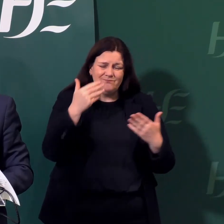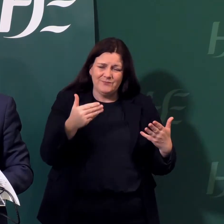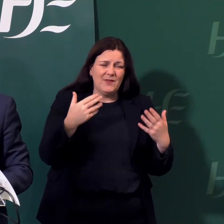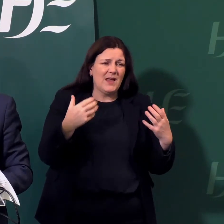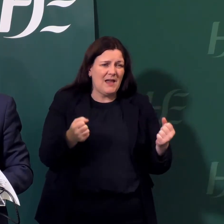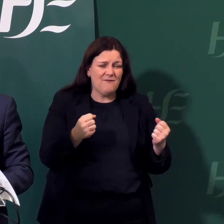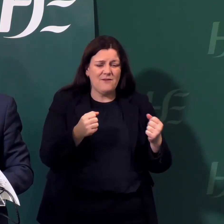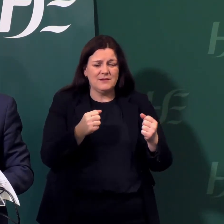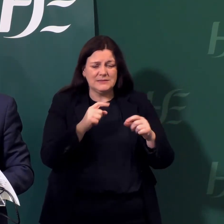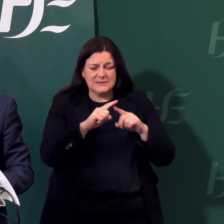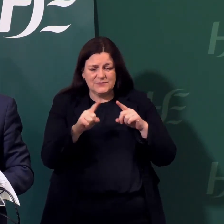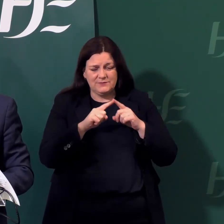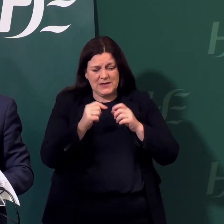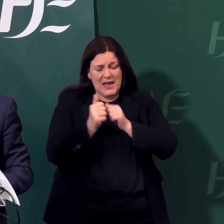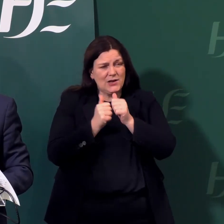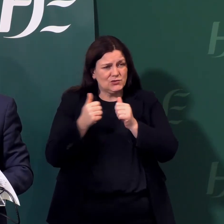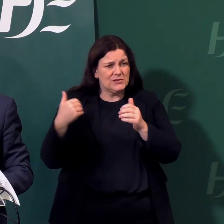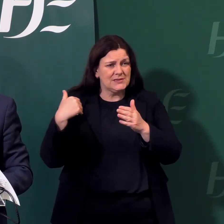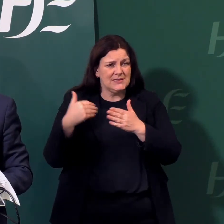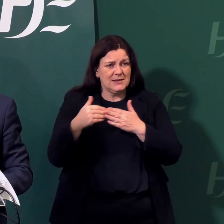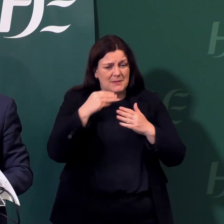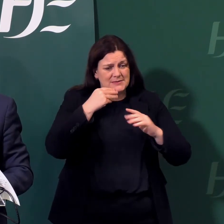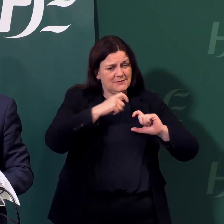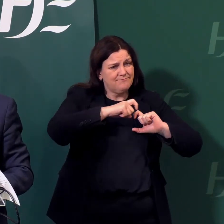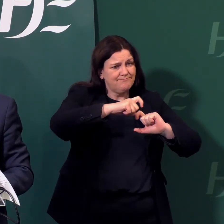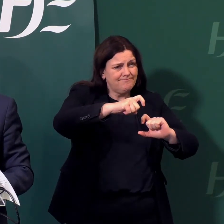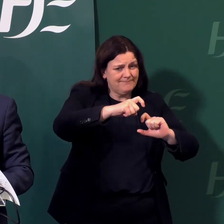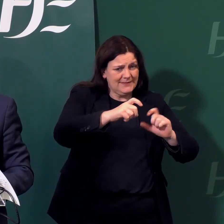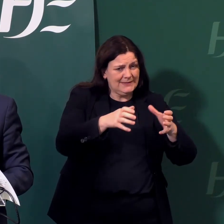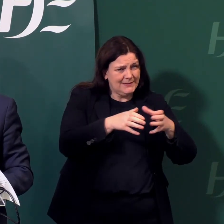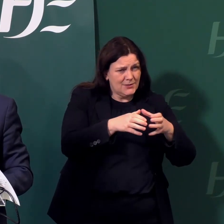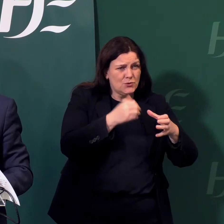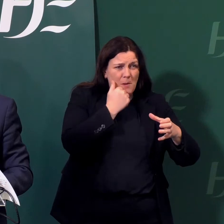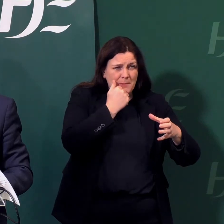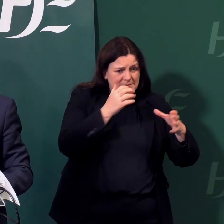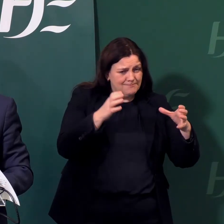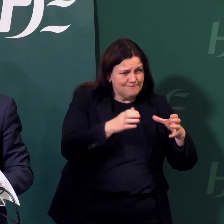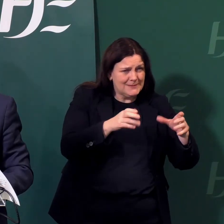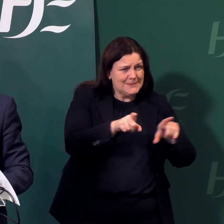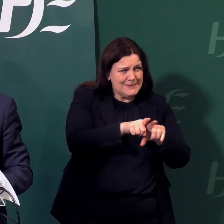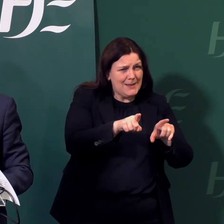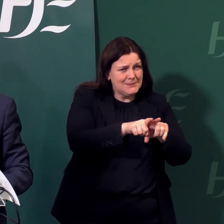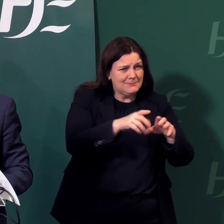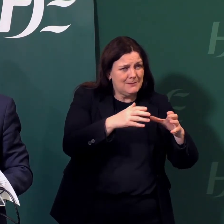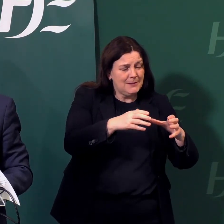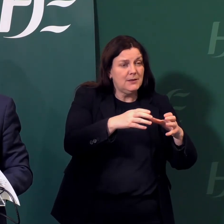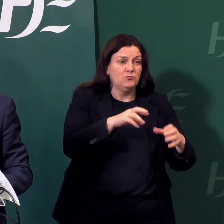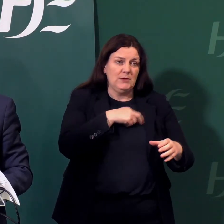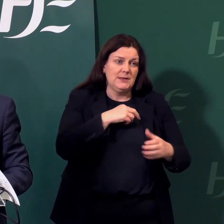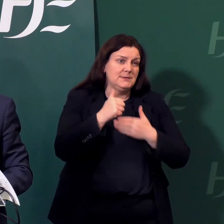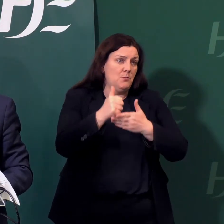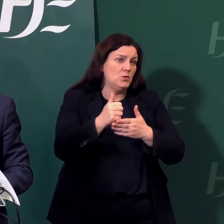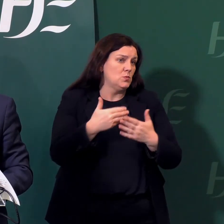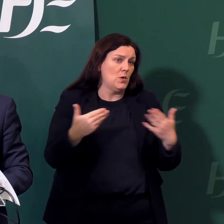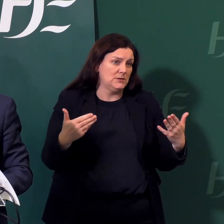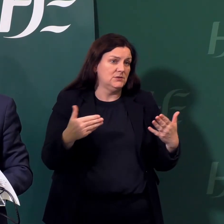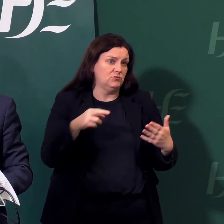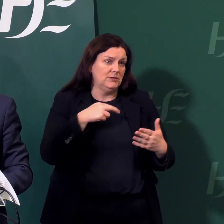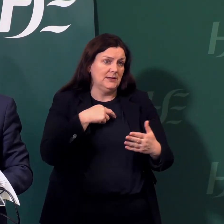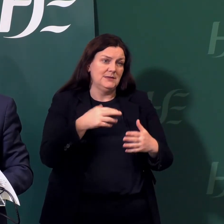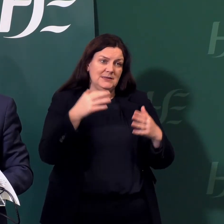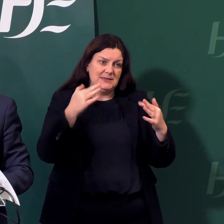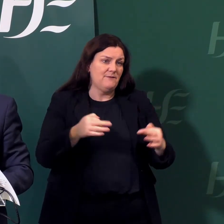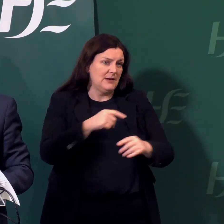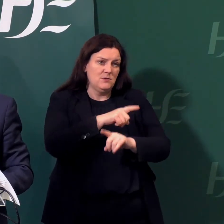happened that have supported that stabilisation over the last 10 days or so. And the first and most prominent one is definitely